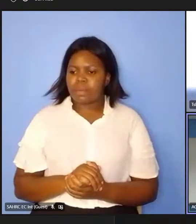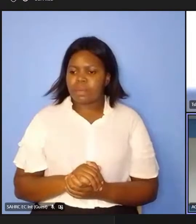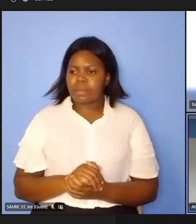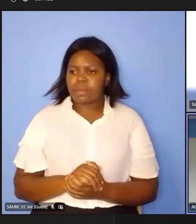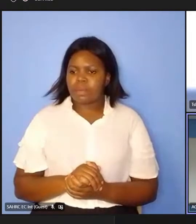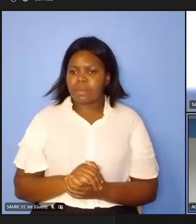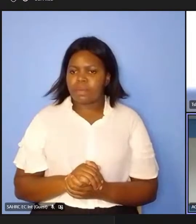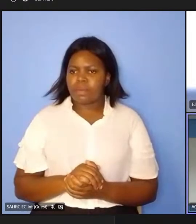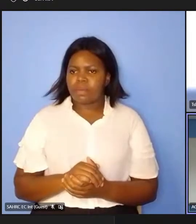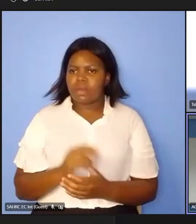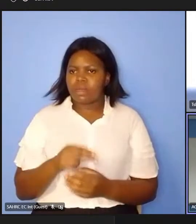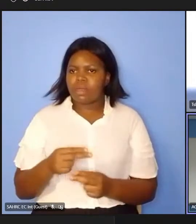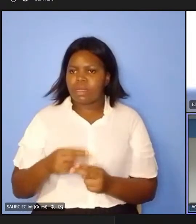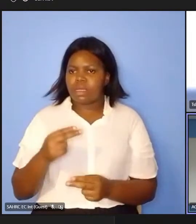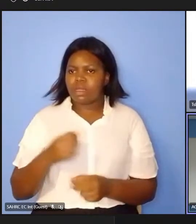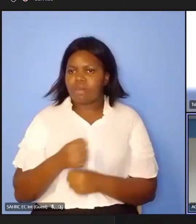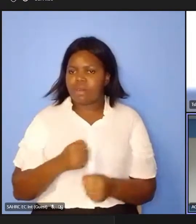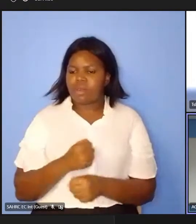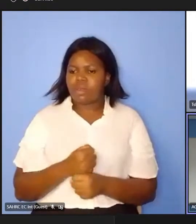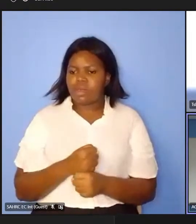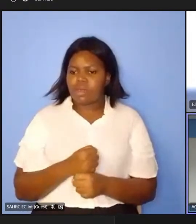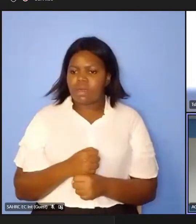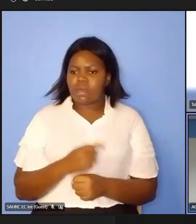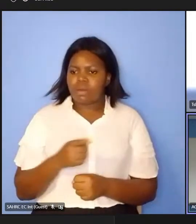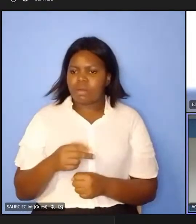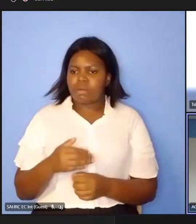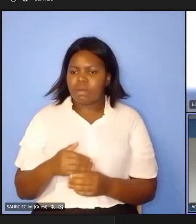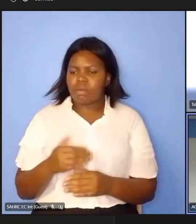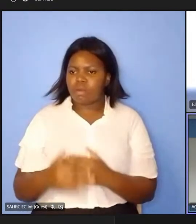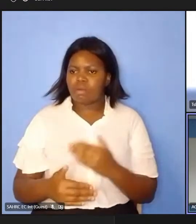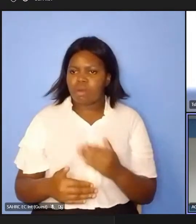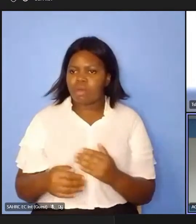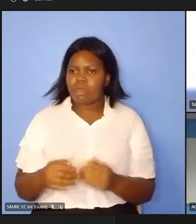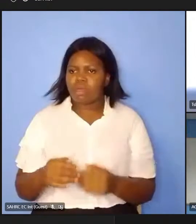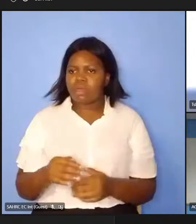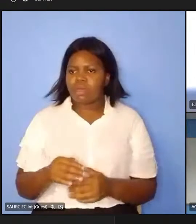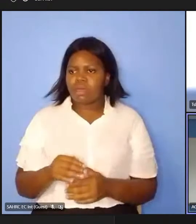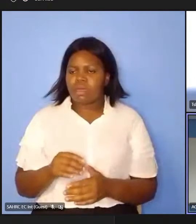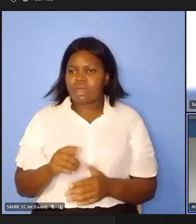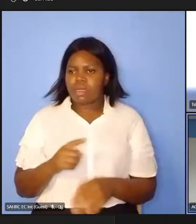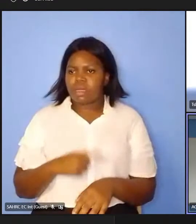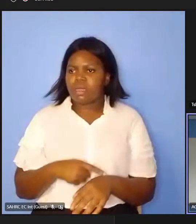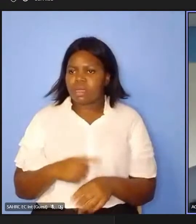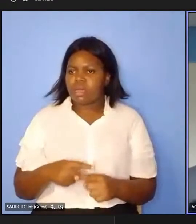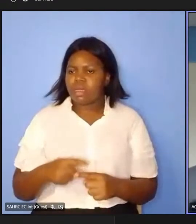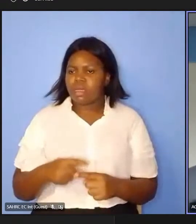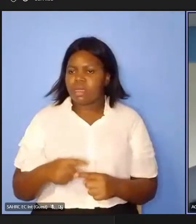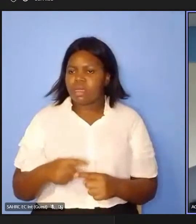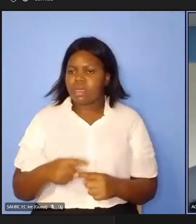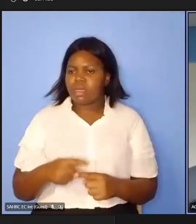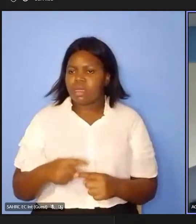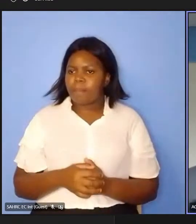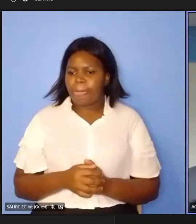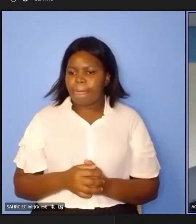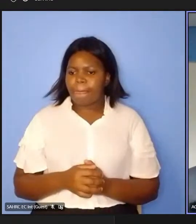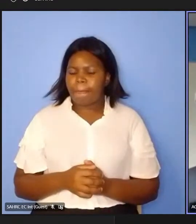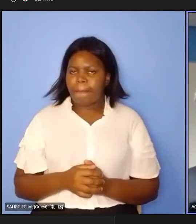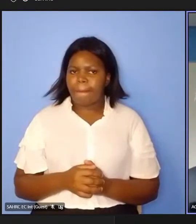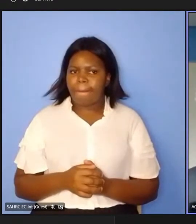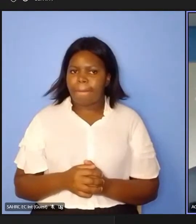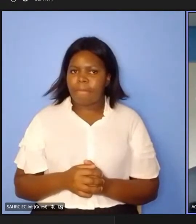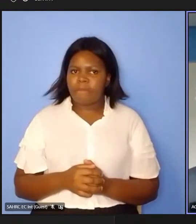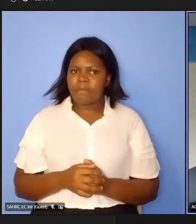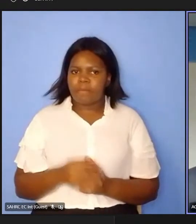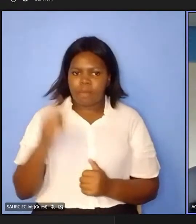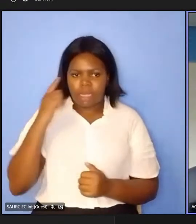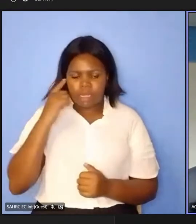might even be postponed even longer. So I would think that maybe even we consider as part of